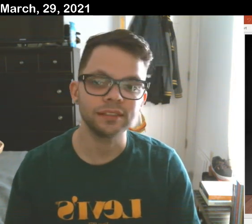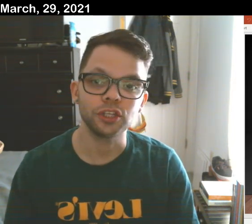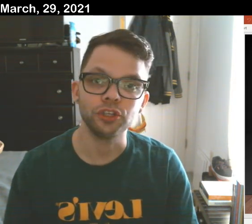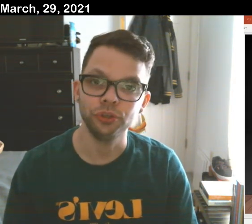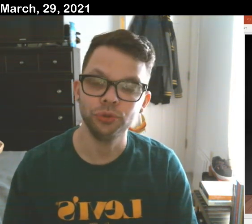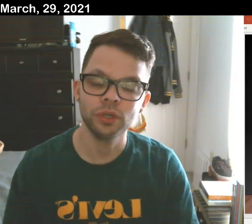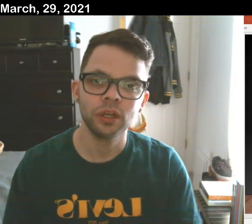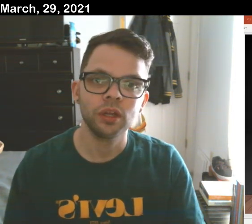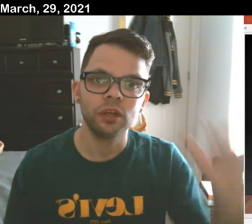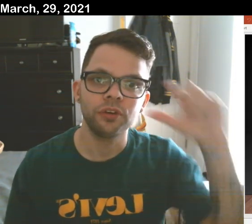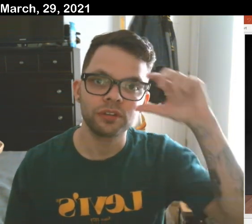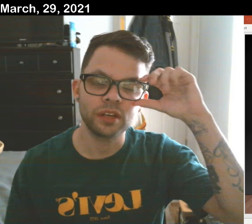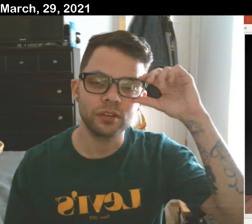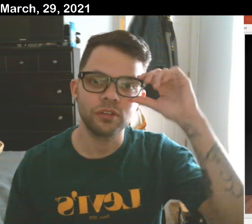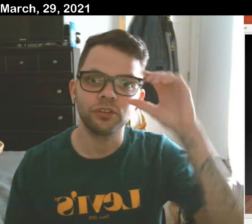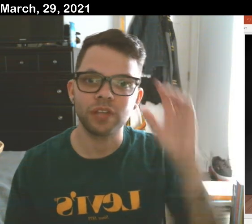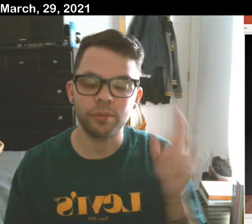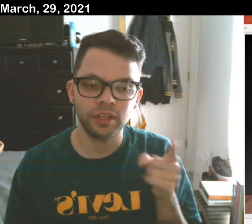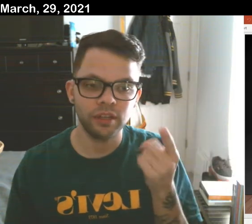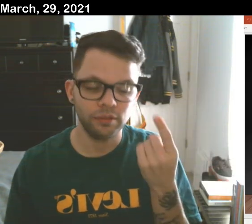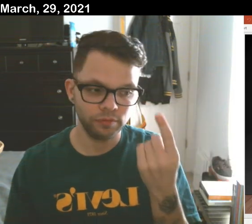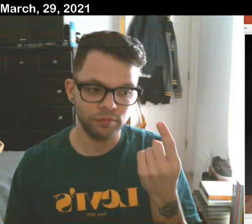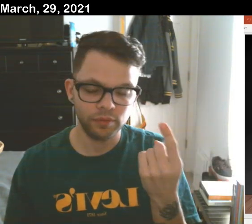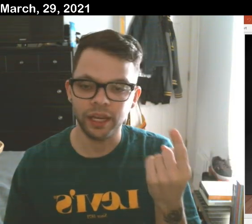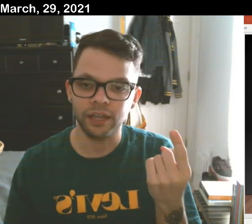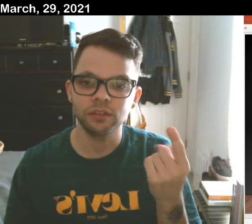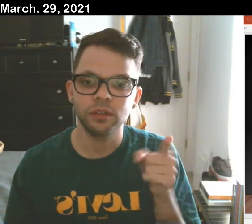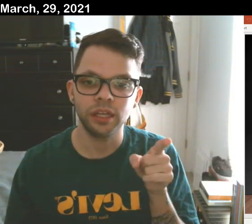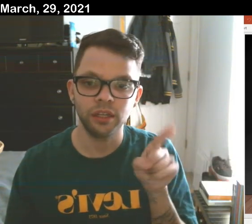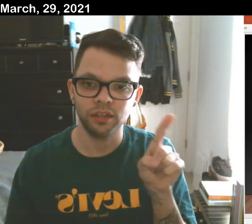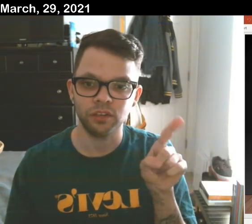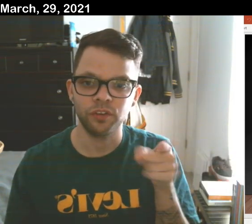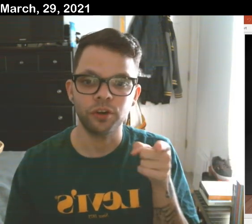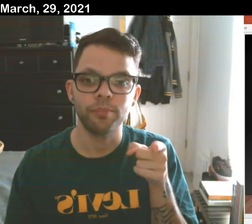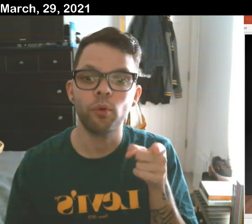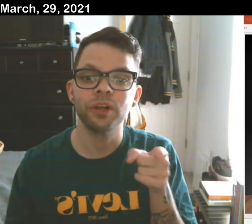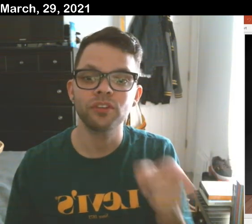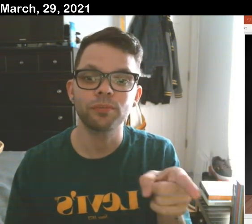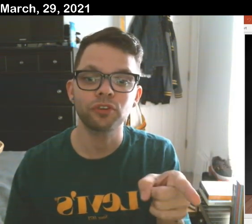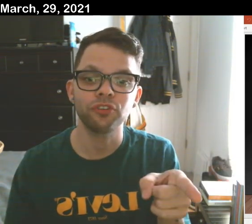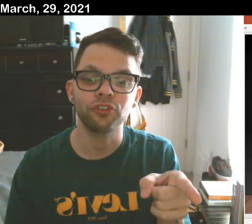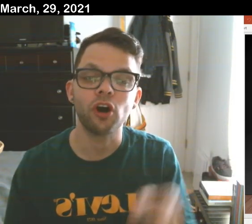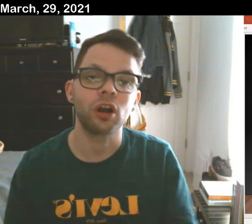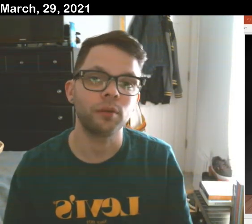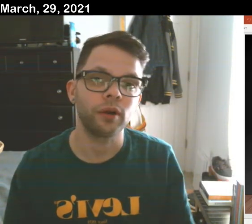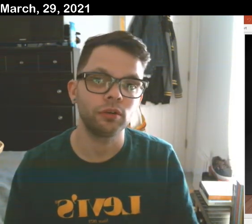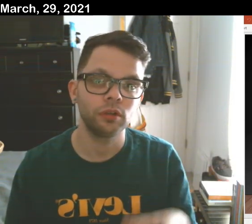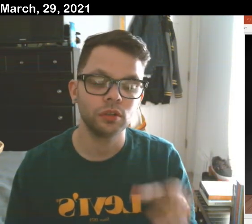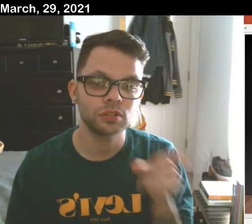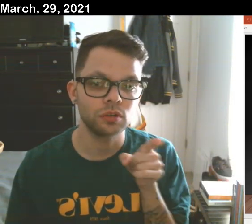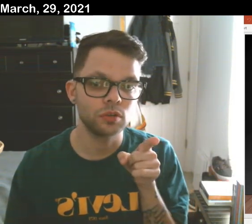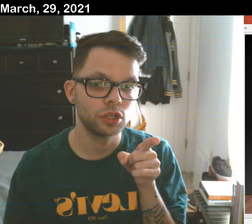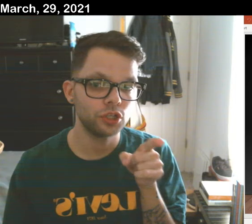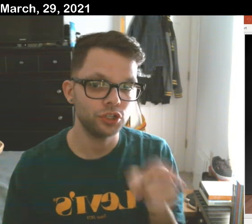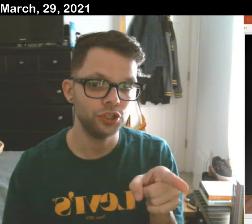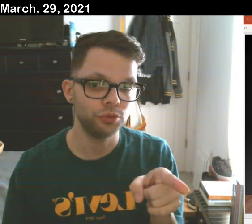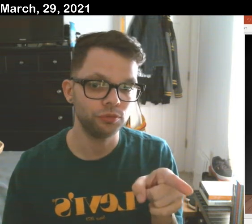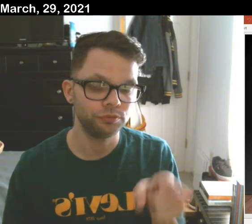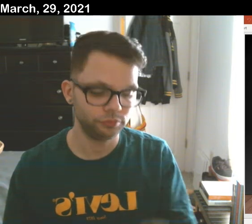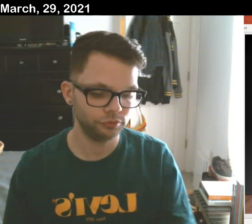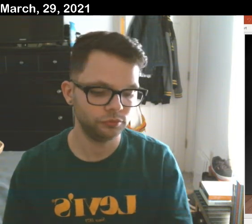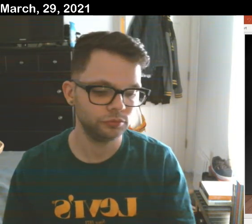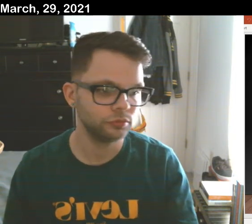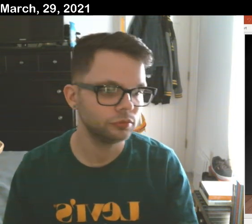Next is you. You're going to take your dominant hand, index finger, and point to the person you're talking about. So